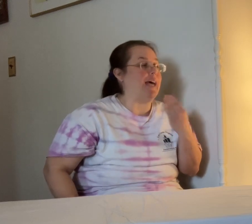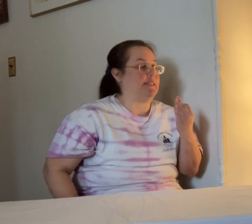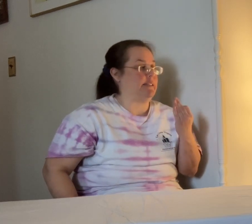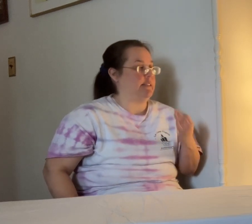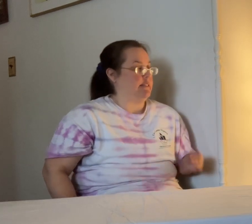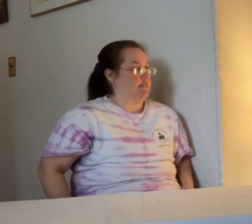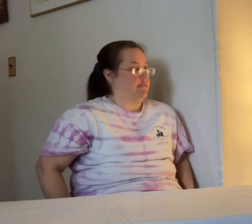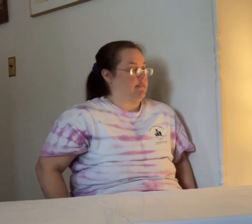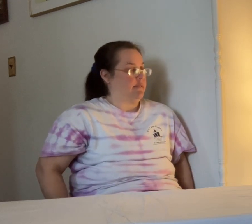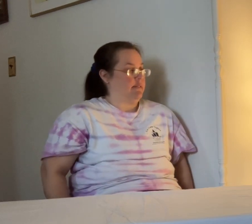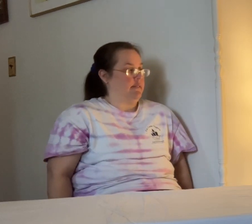BS.